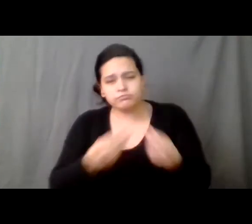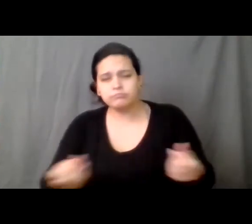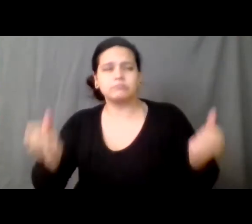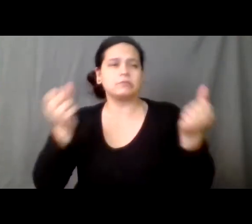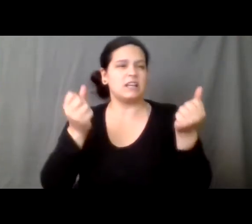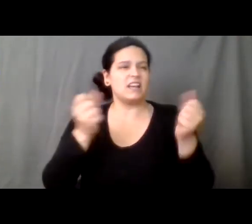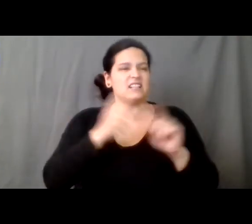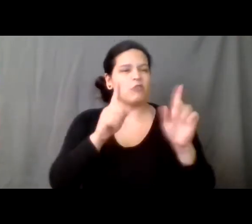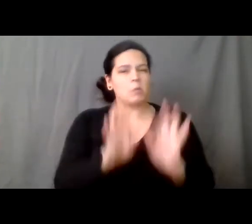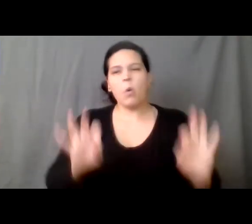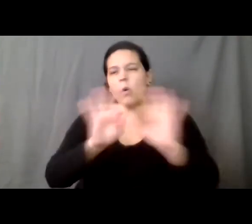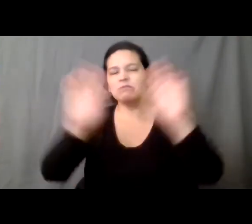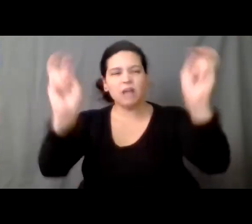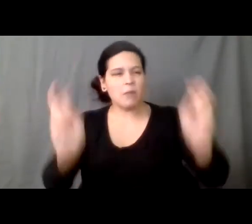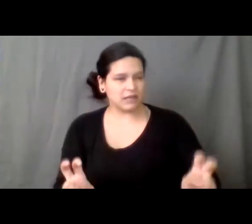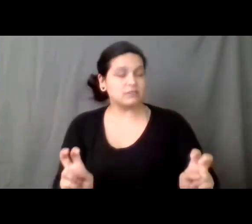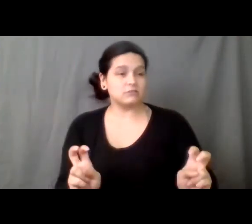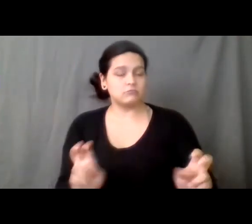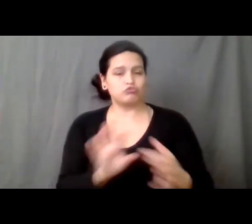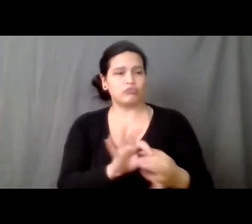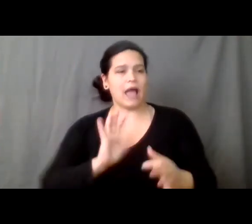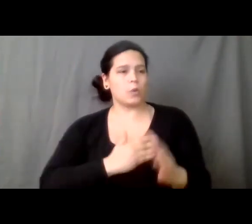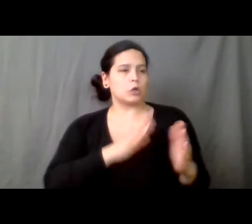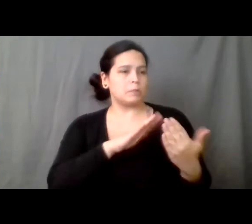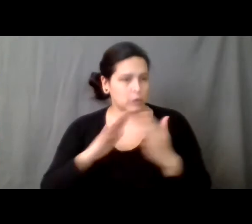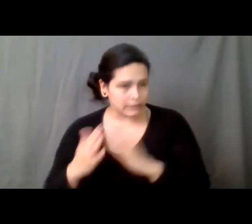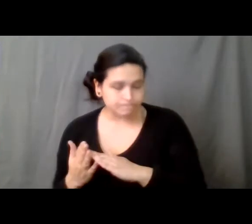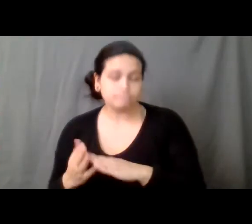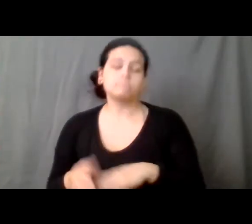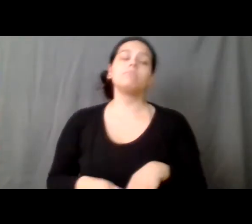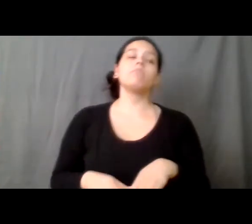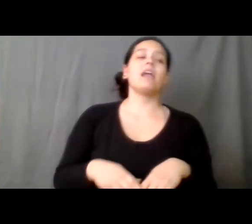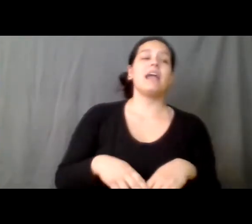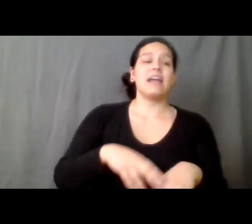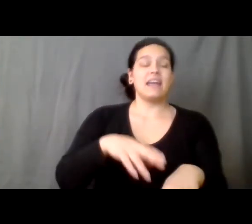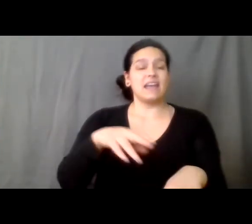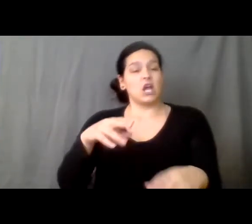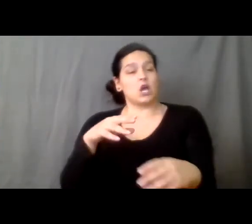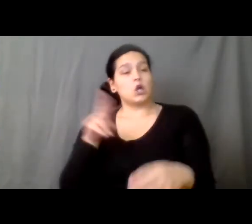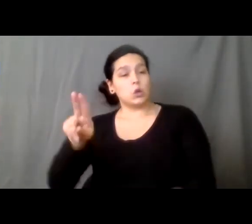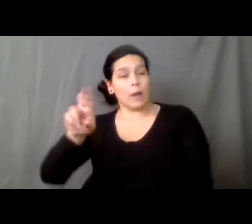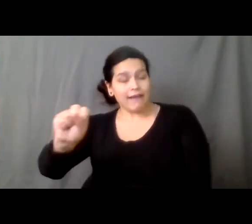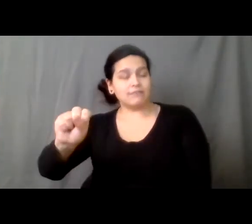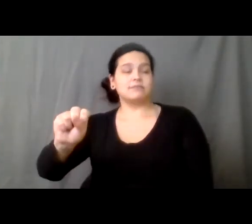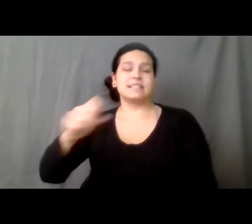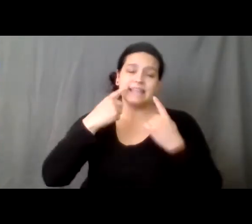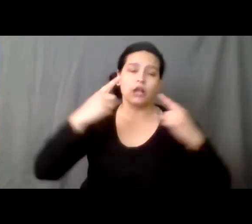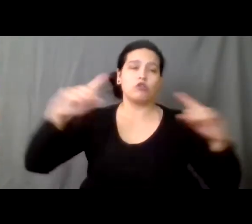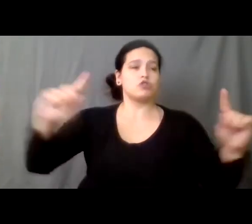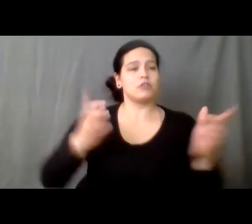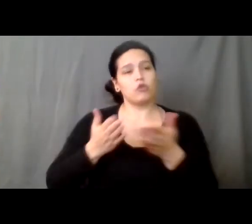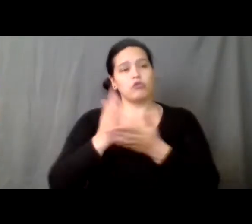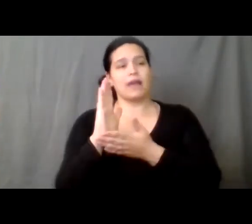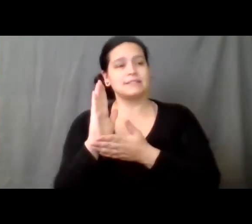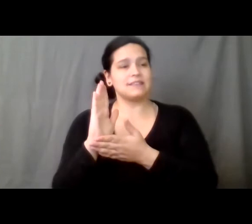change, the United Nations Declaration on the Rights of Indigenous Peoples, and the water